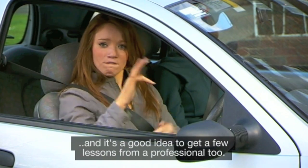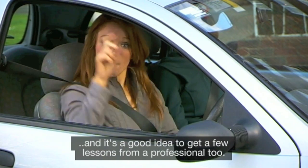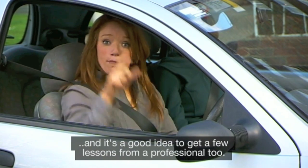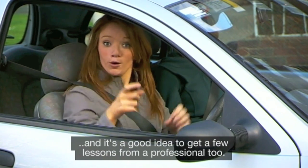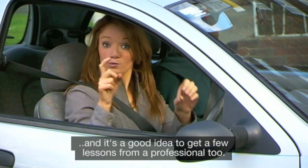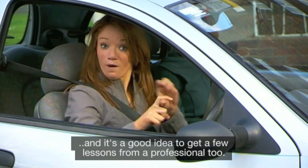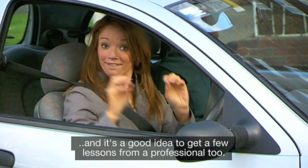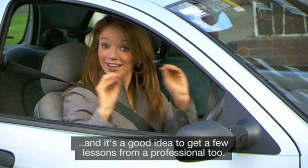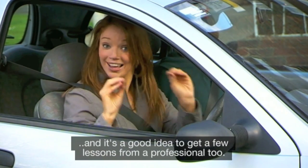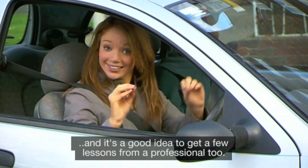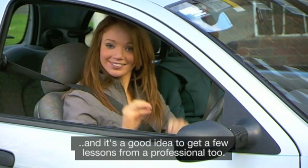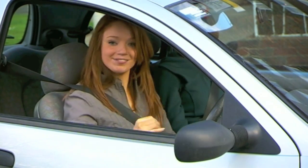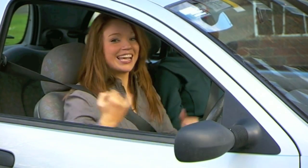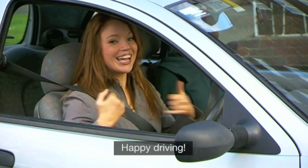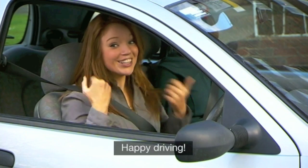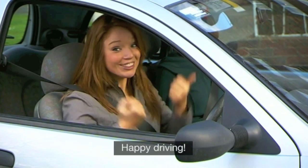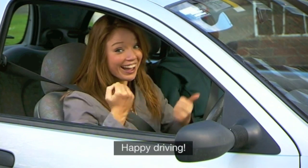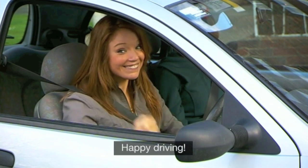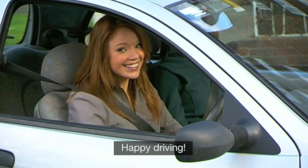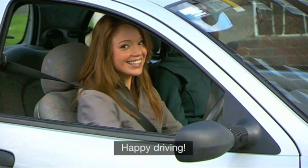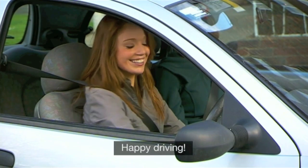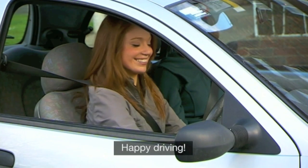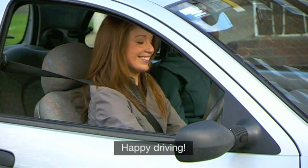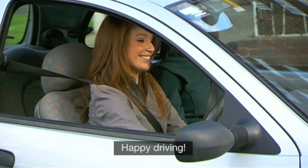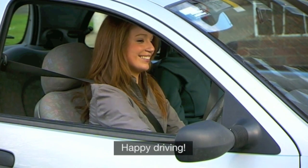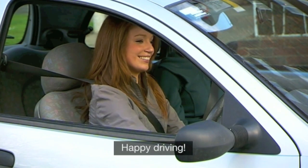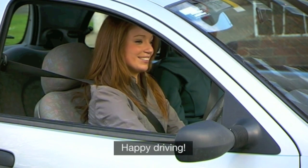a professional too. Happy driving!